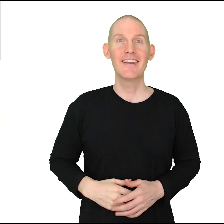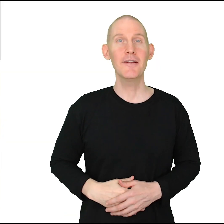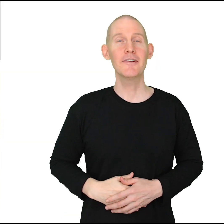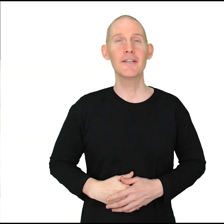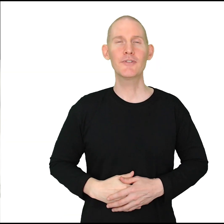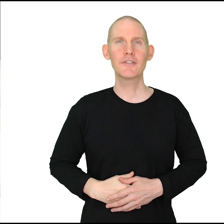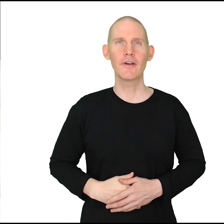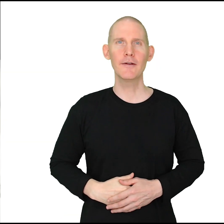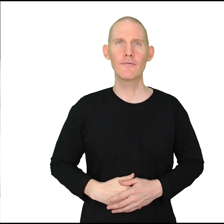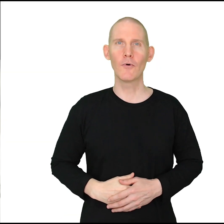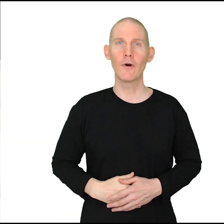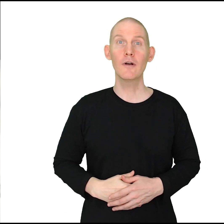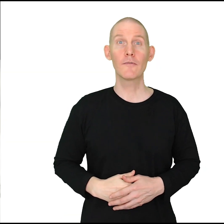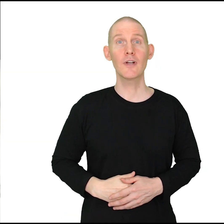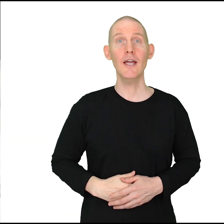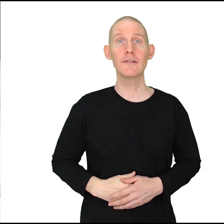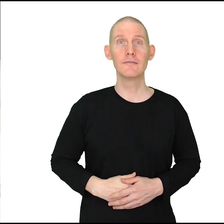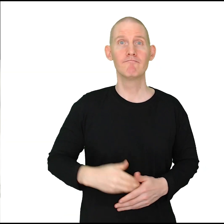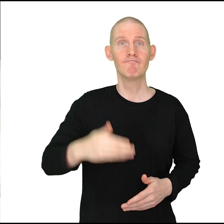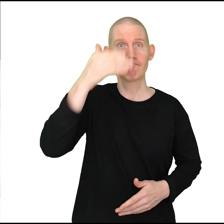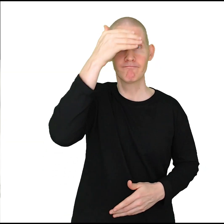Here is the sign for forget.